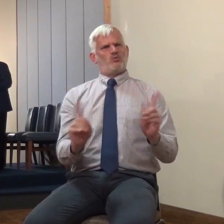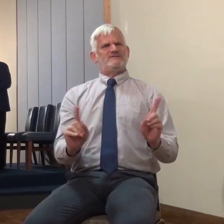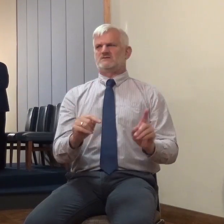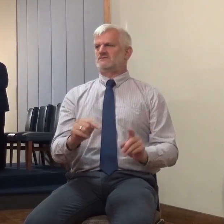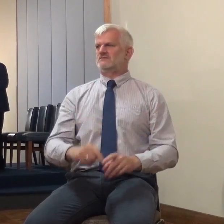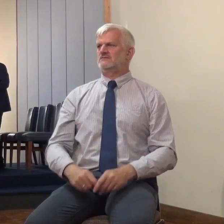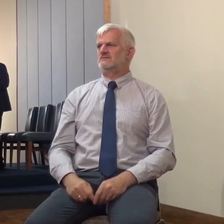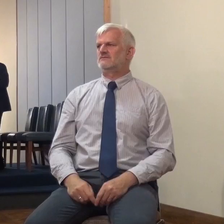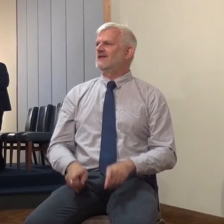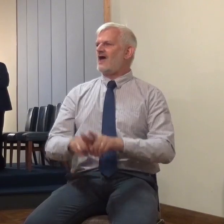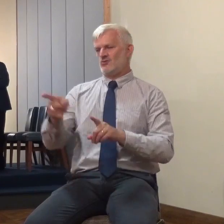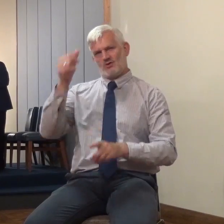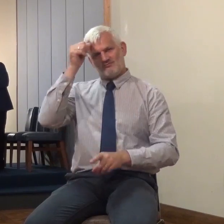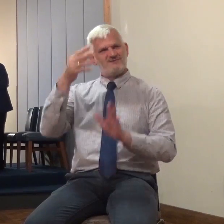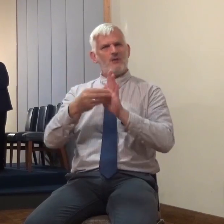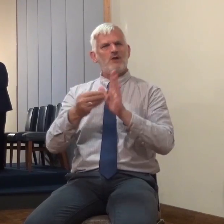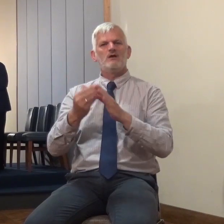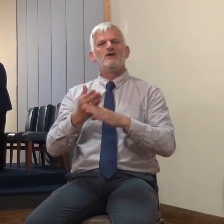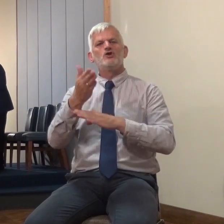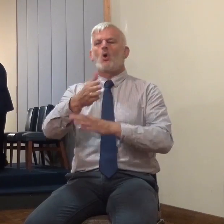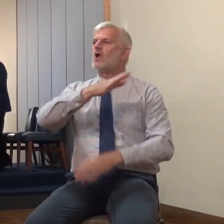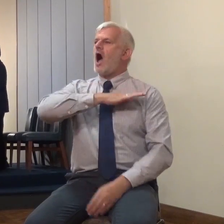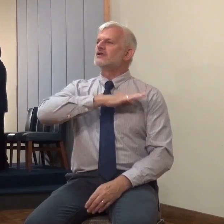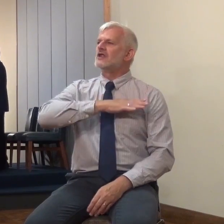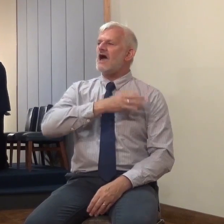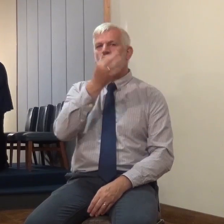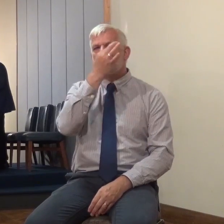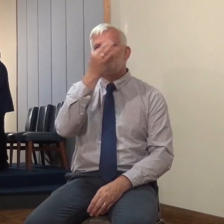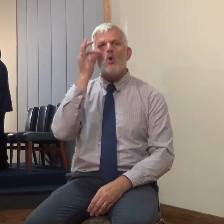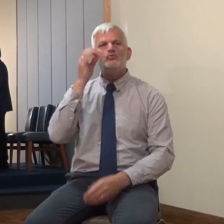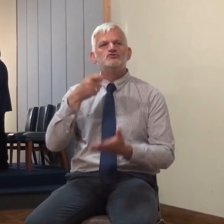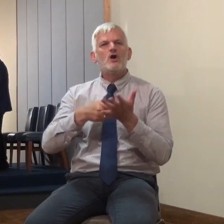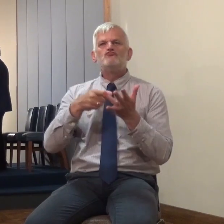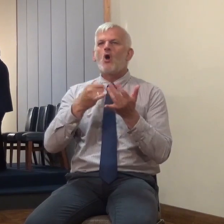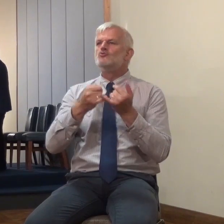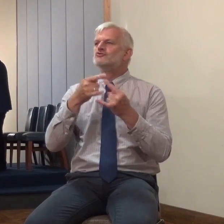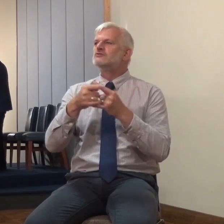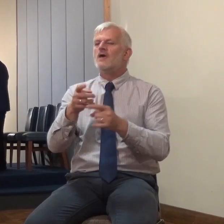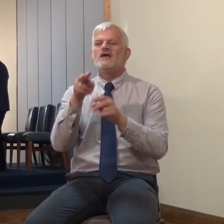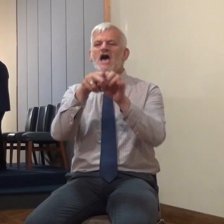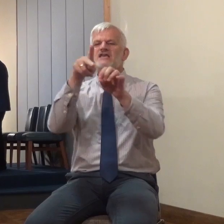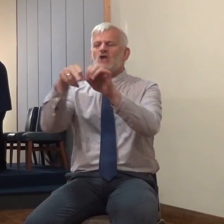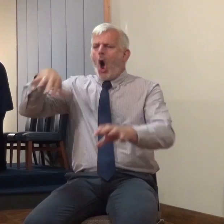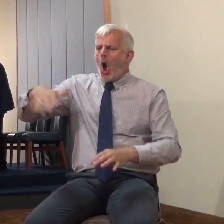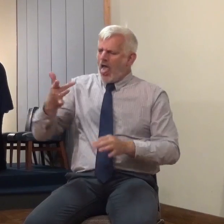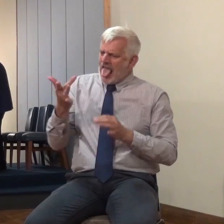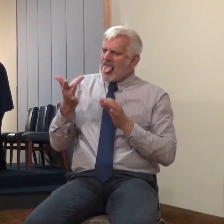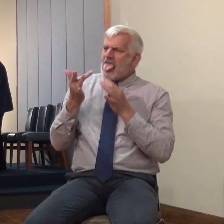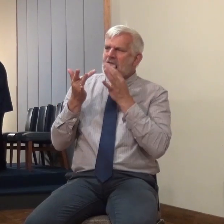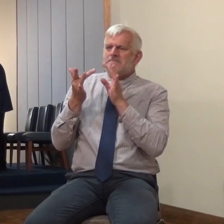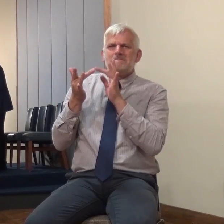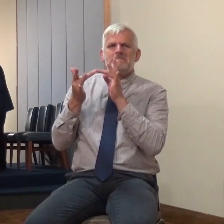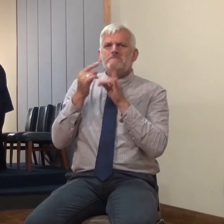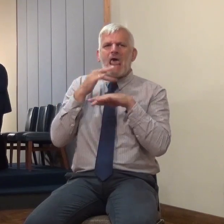you prune your rose bushes at home there, if you have rose bushes to prune, you'll soon know the meaning of having a thorn in